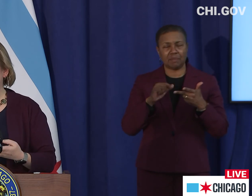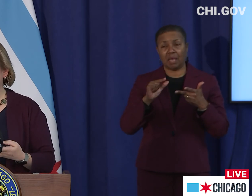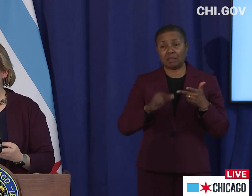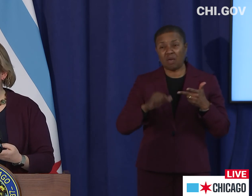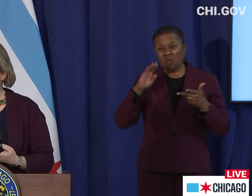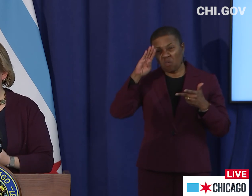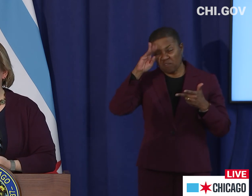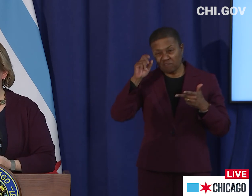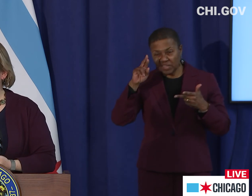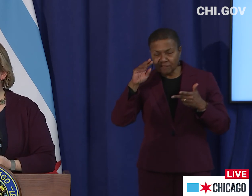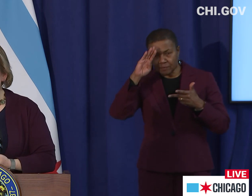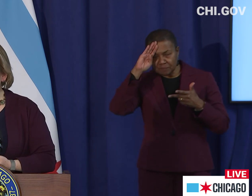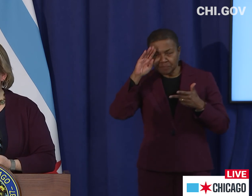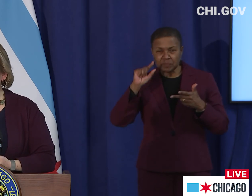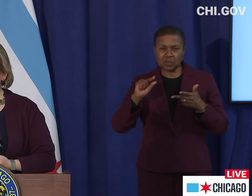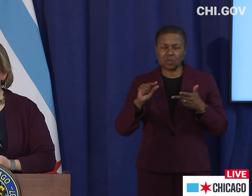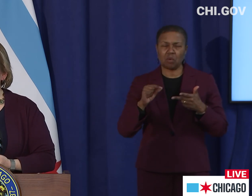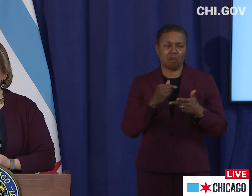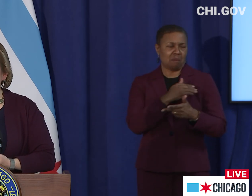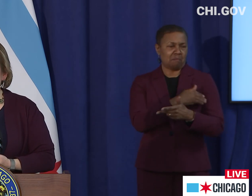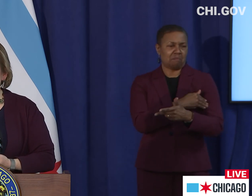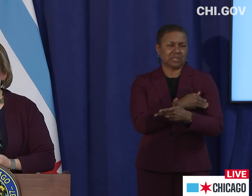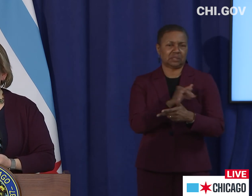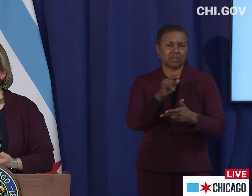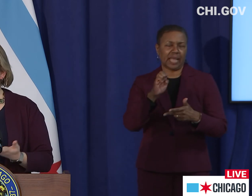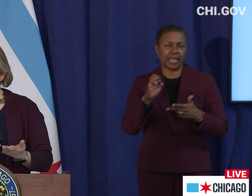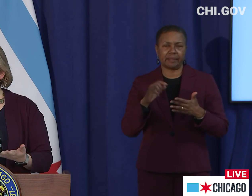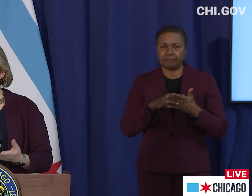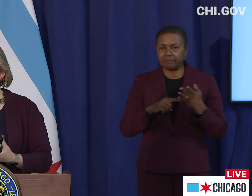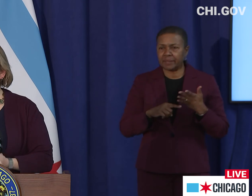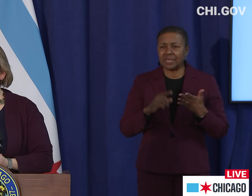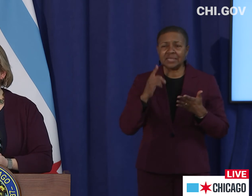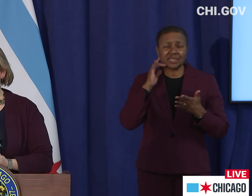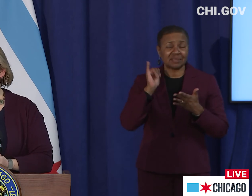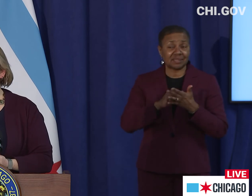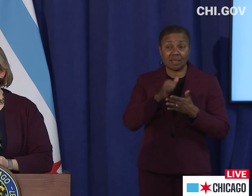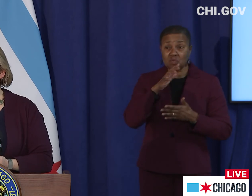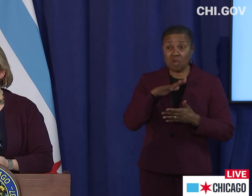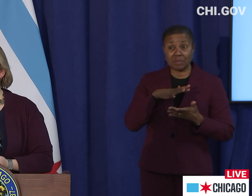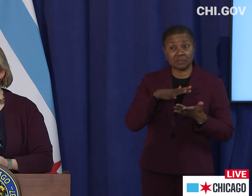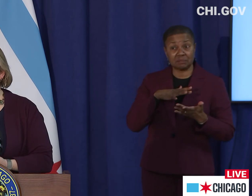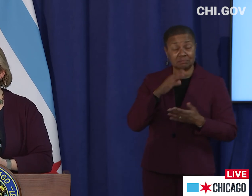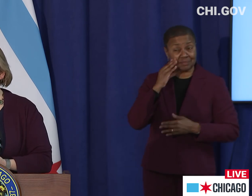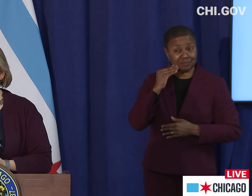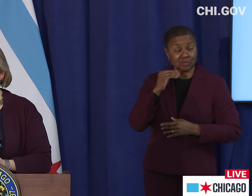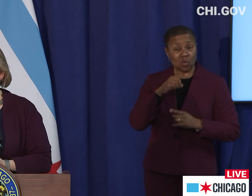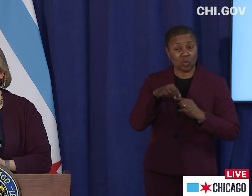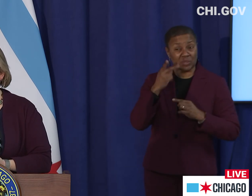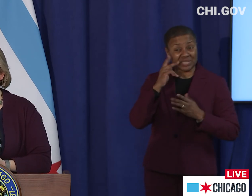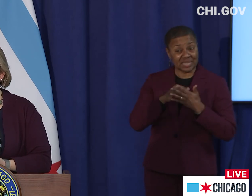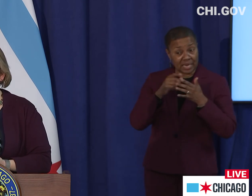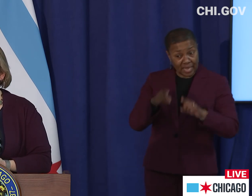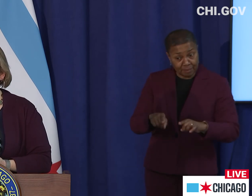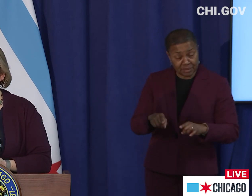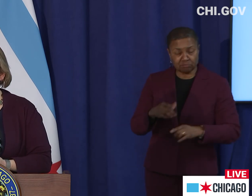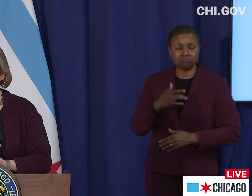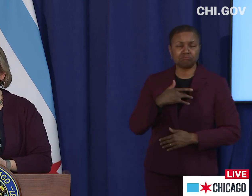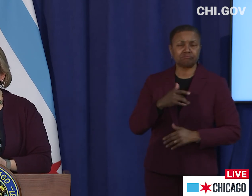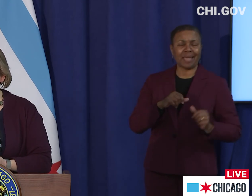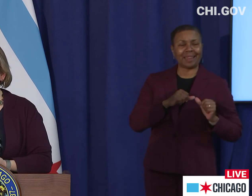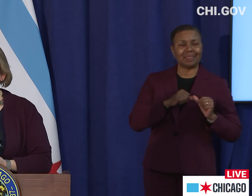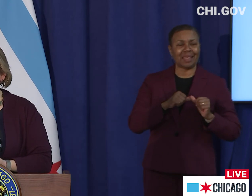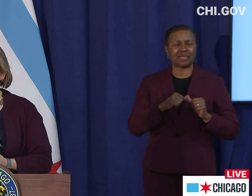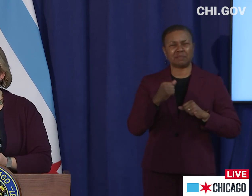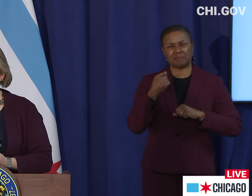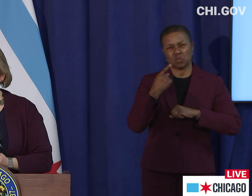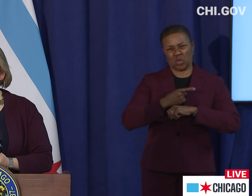low-grade fever or muscle aches, and it sounds like that's what this woman probably had. When we see that, it typically lasts